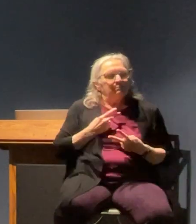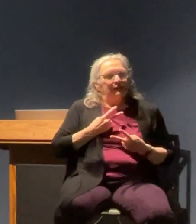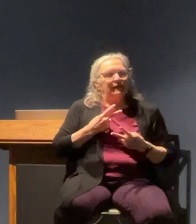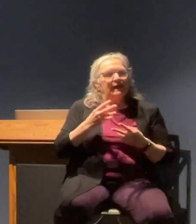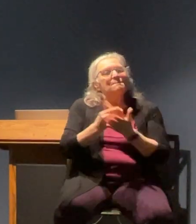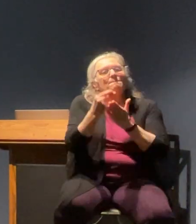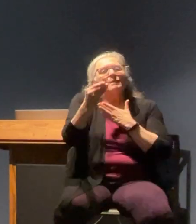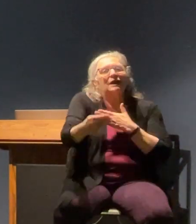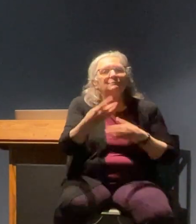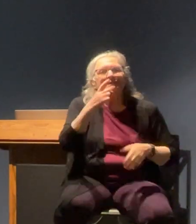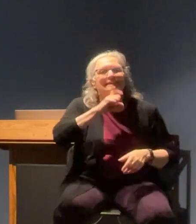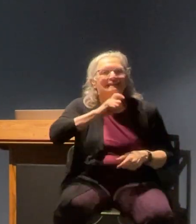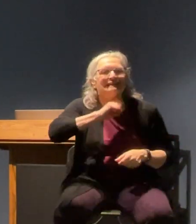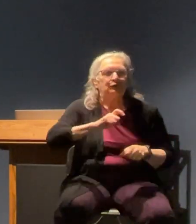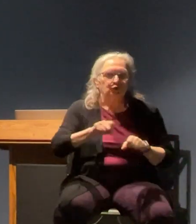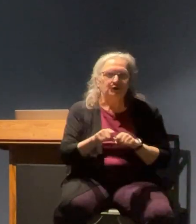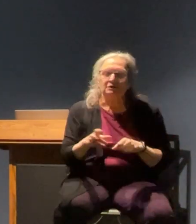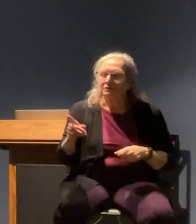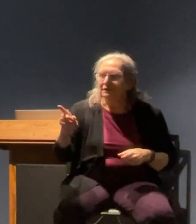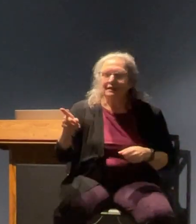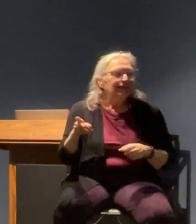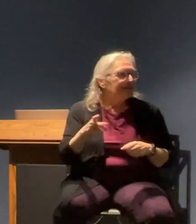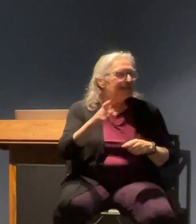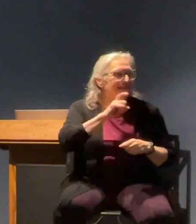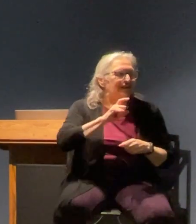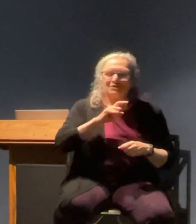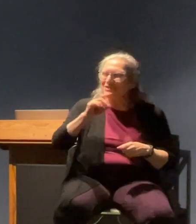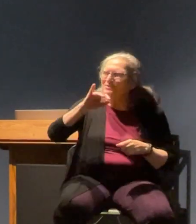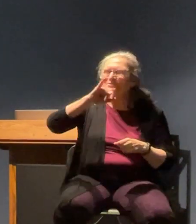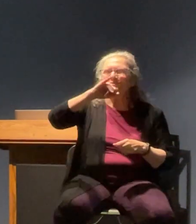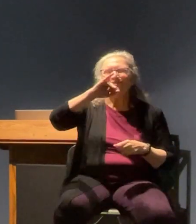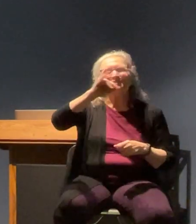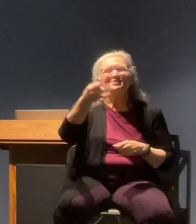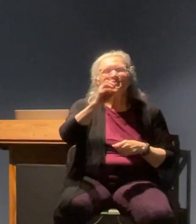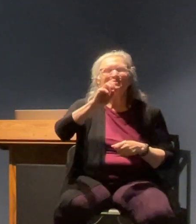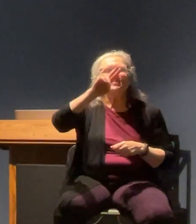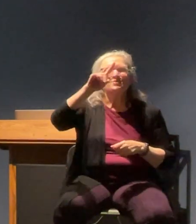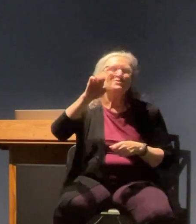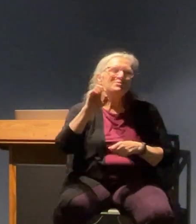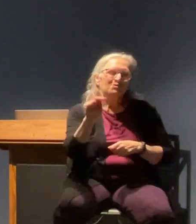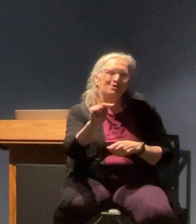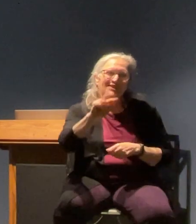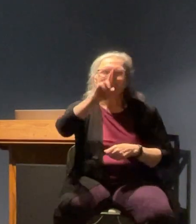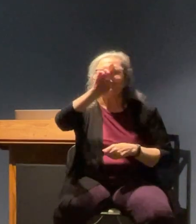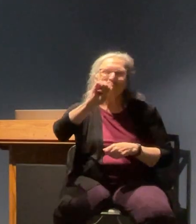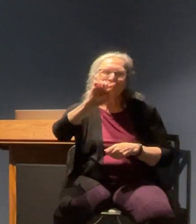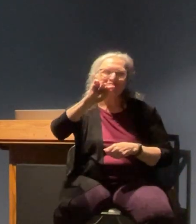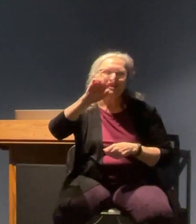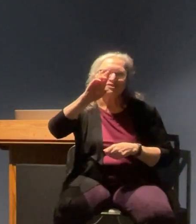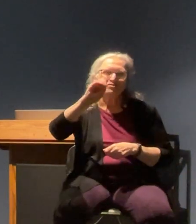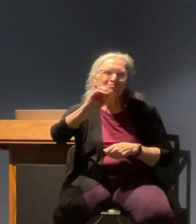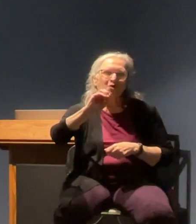sneakers. These sneakers are known as the Jordan Retro Lows, right? Were a trendy shoe at the time.